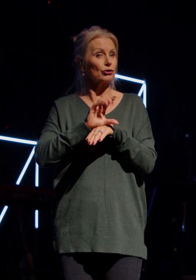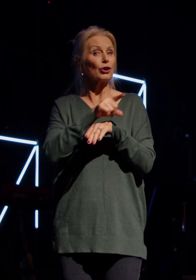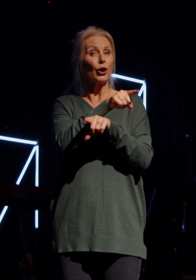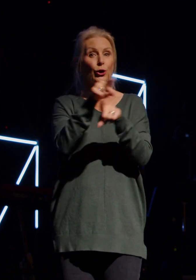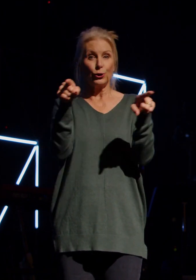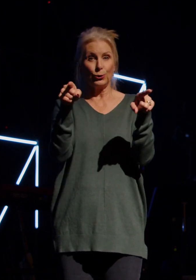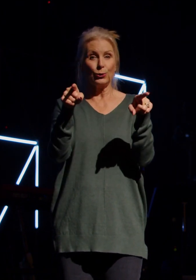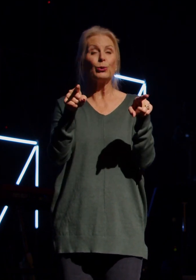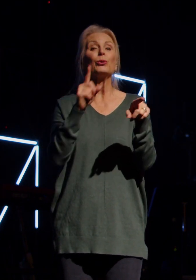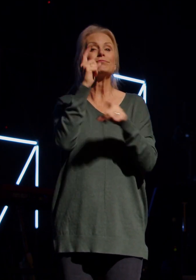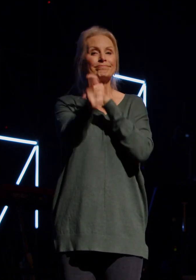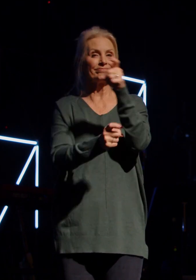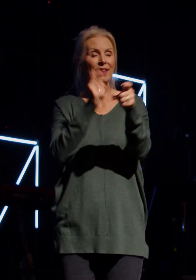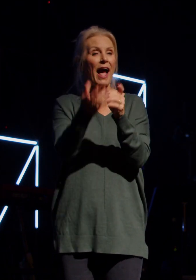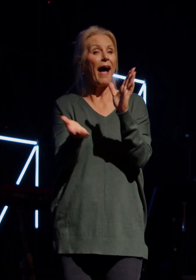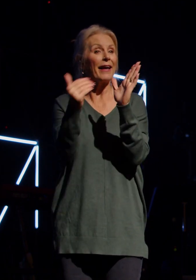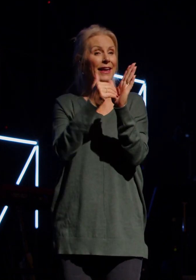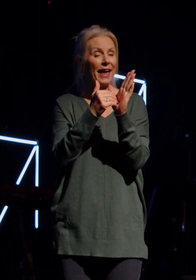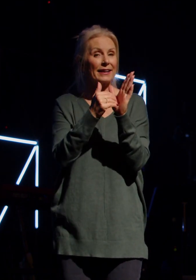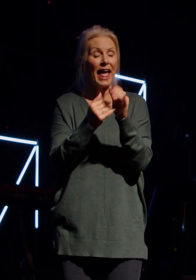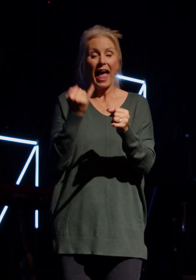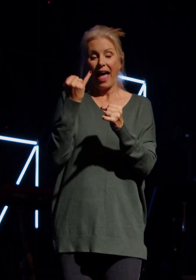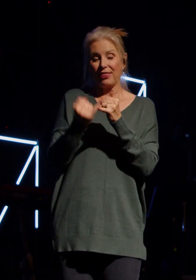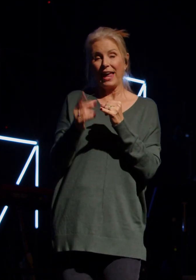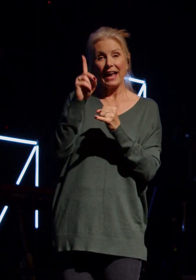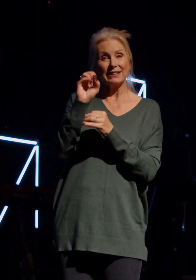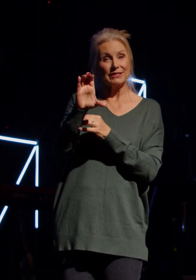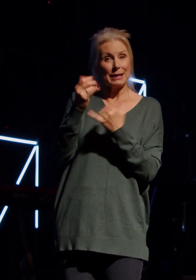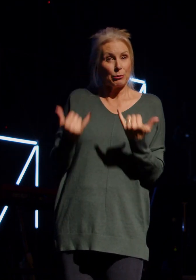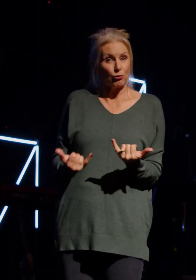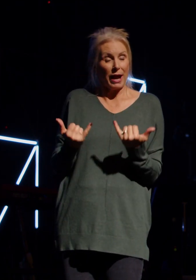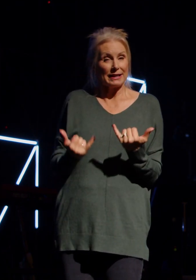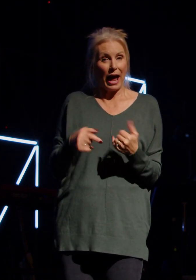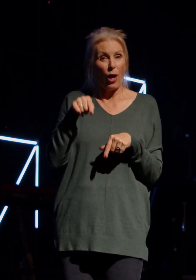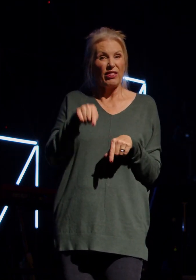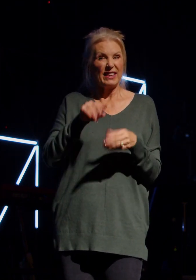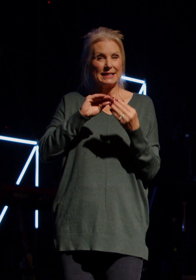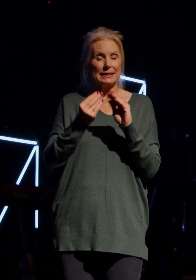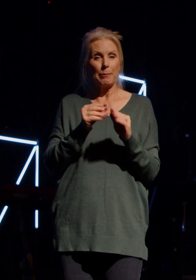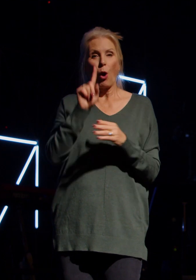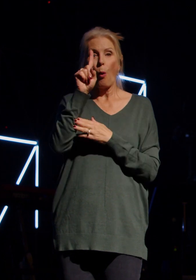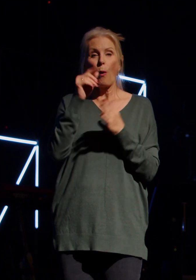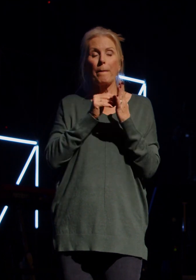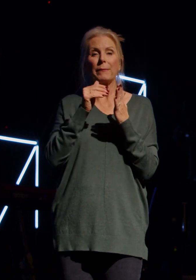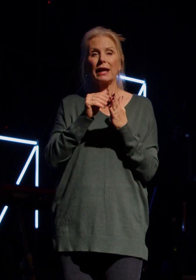up in generosity. Wanted to tell you, at the end of December right now, we're at this number right here,